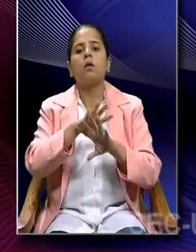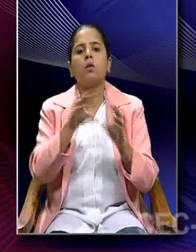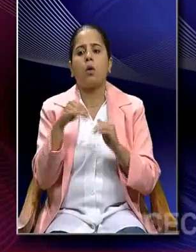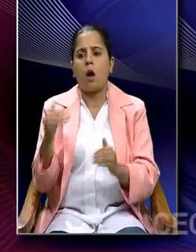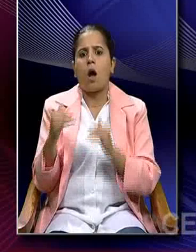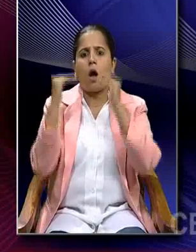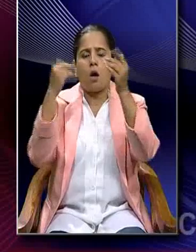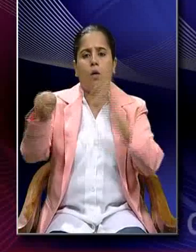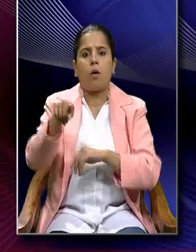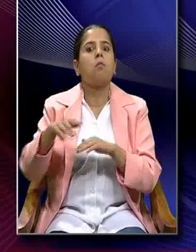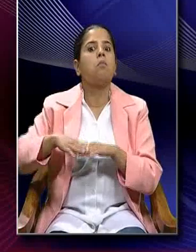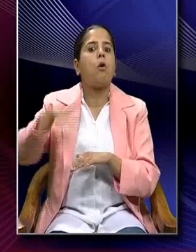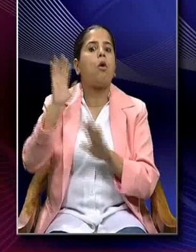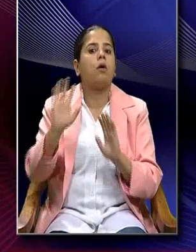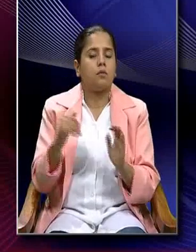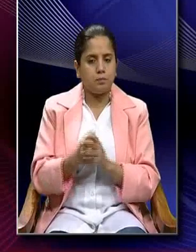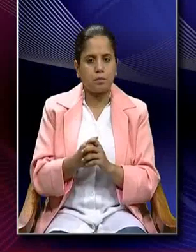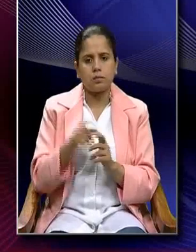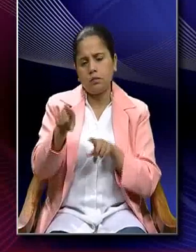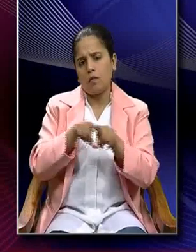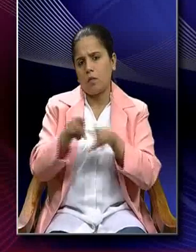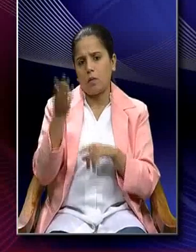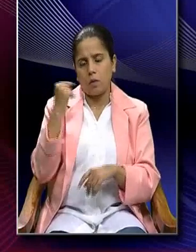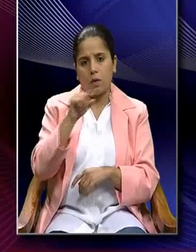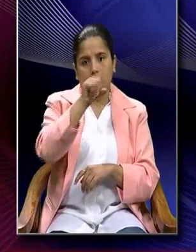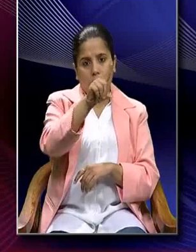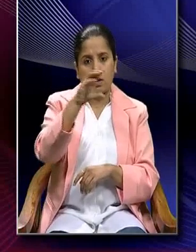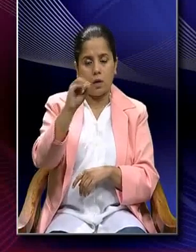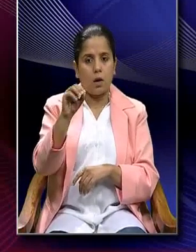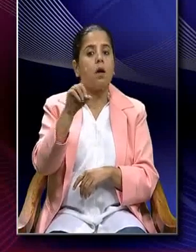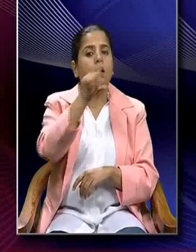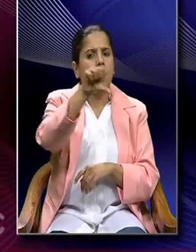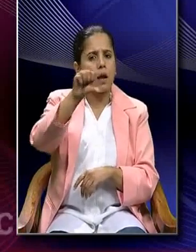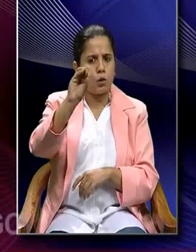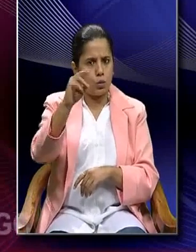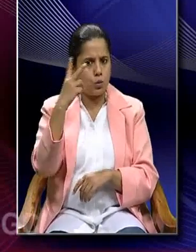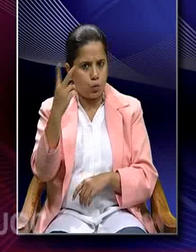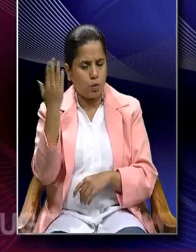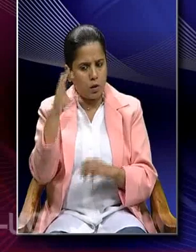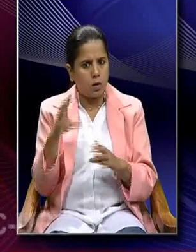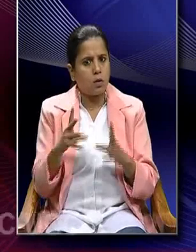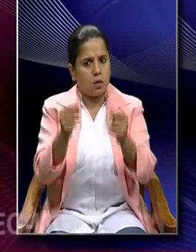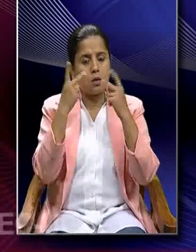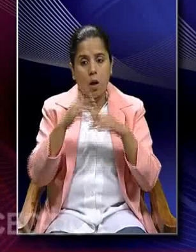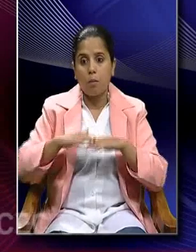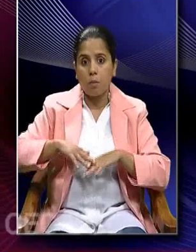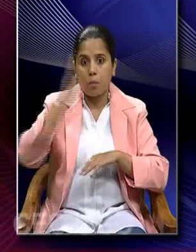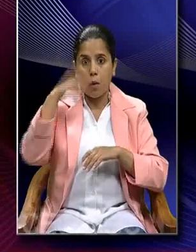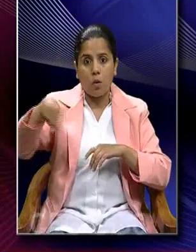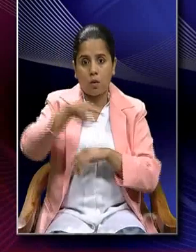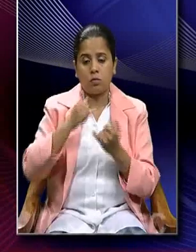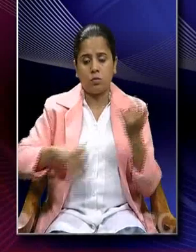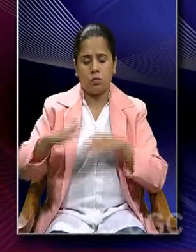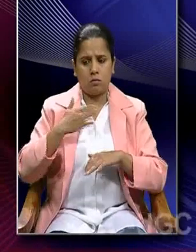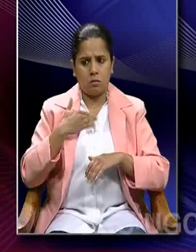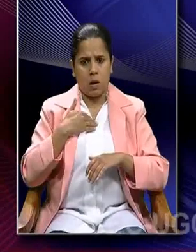castes. For example, in 1902 census observes, the higher the caste social